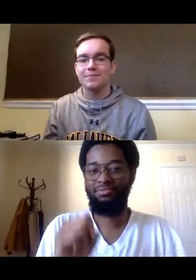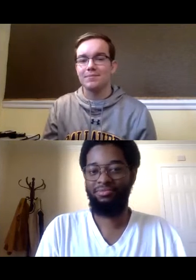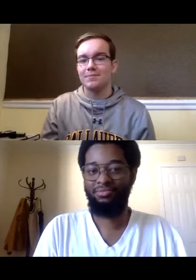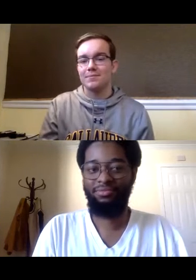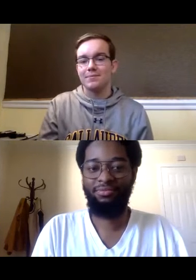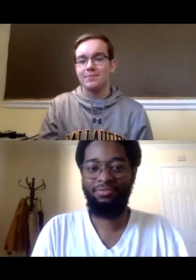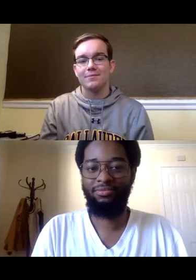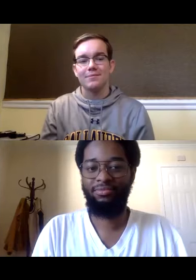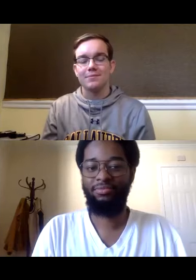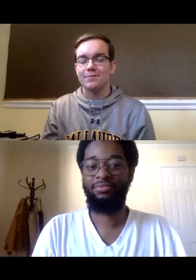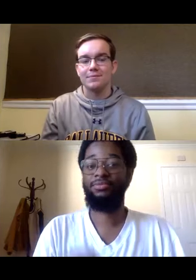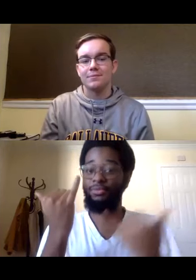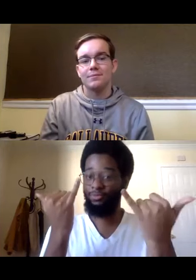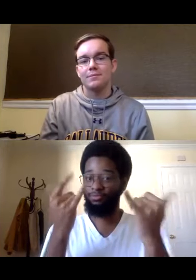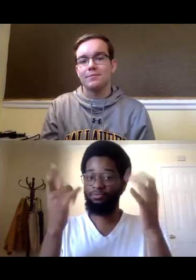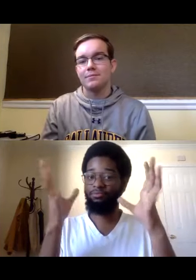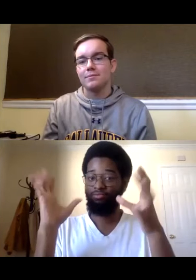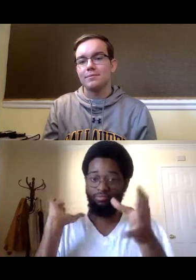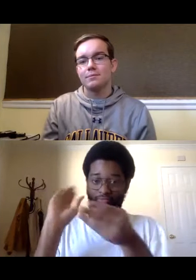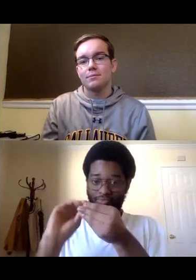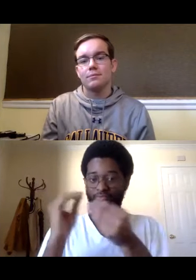into the signing Starbucks and see what it's like.